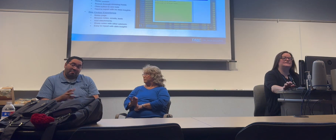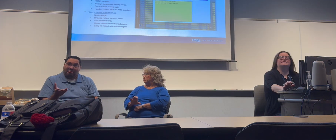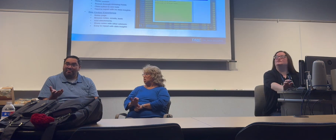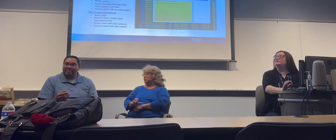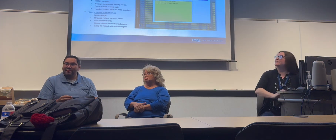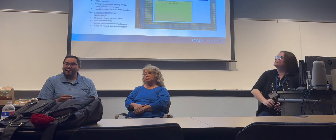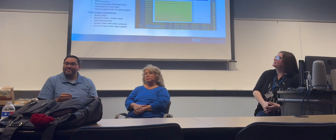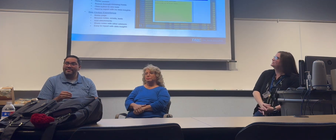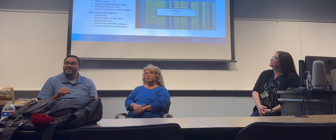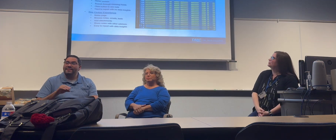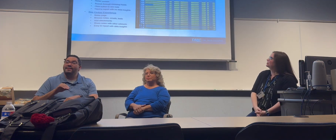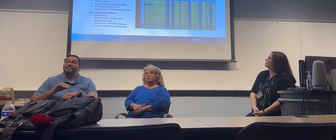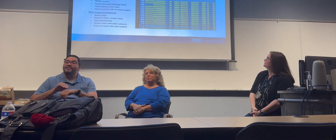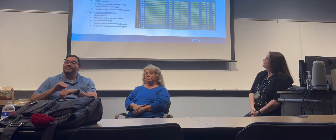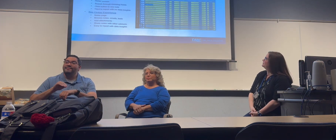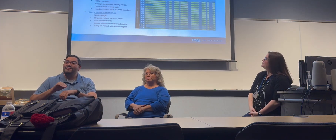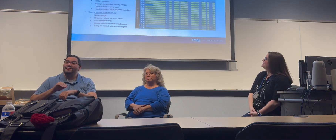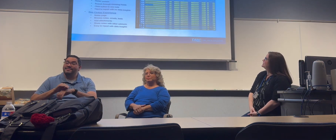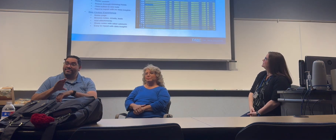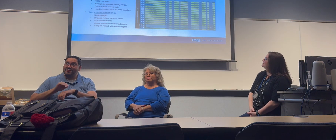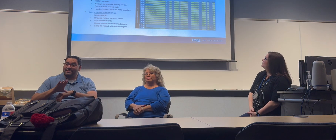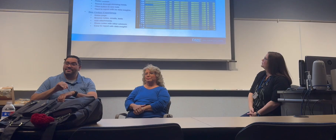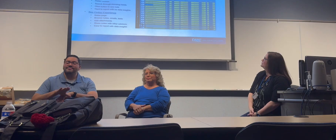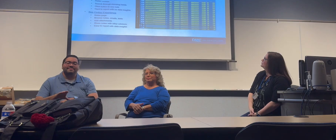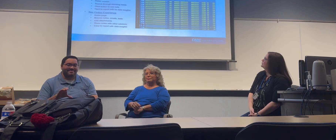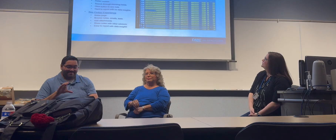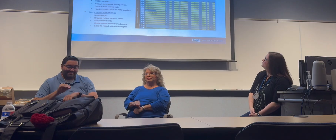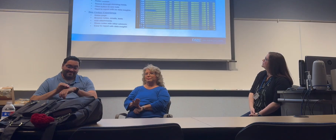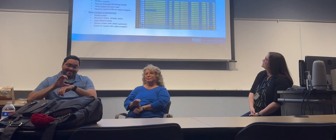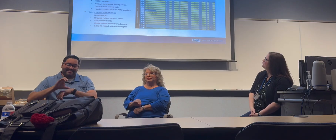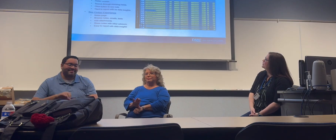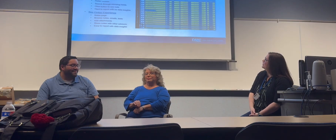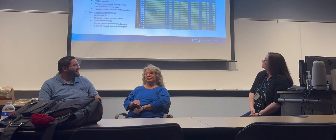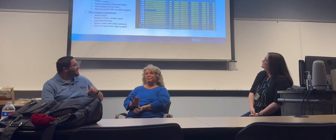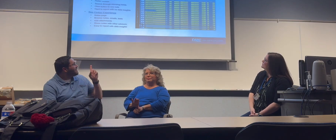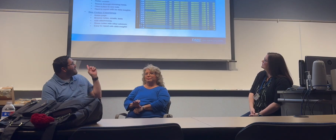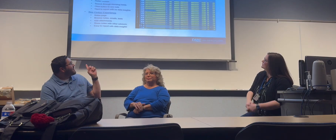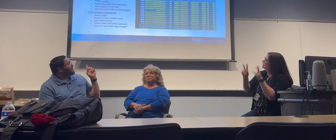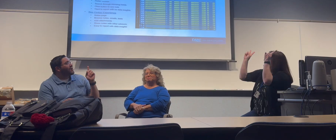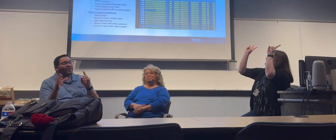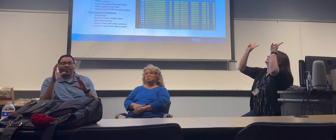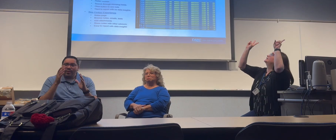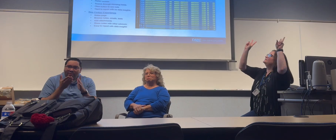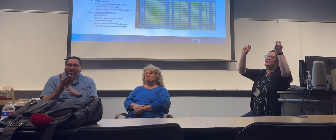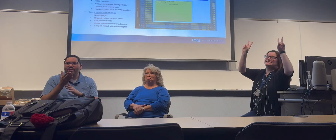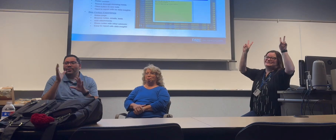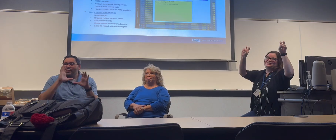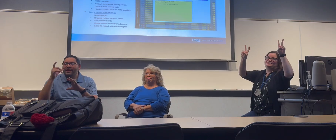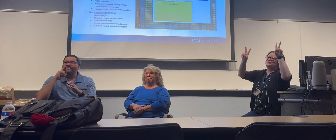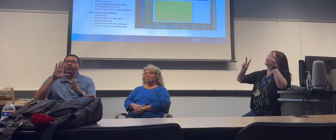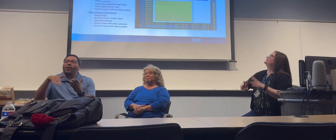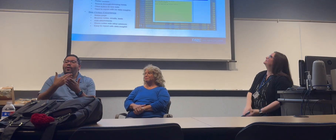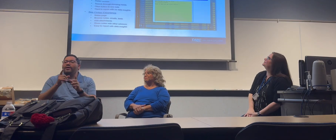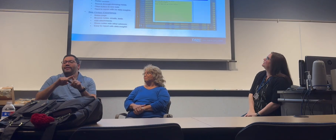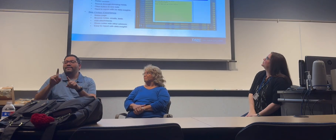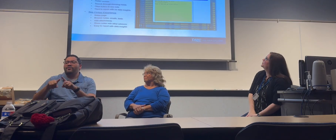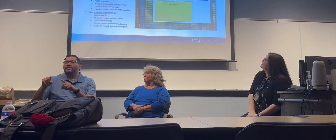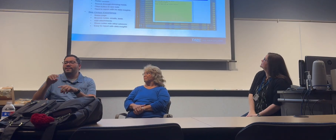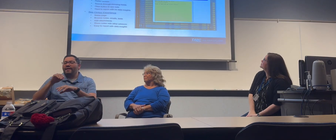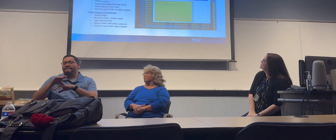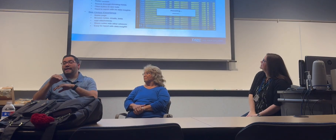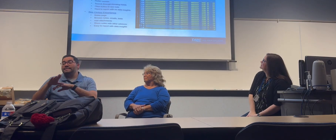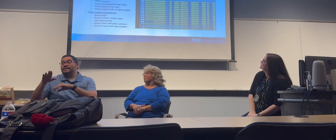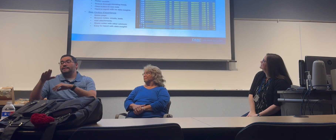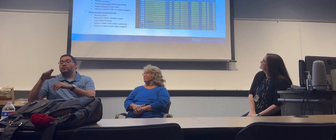this is a little video I took of me going through and looking for all of the advising notes on the